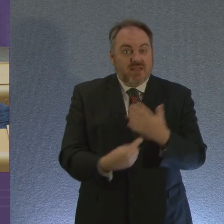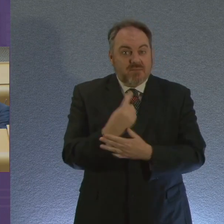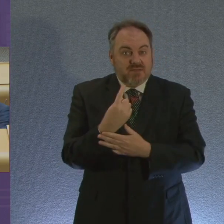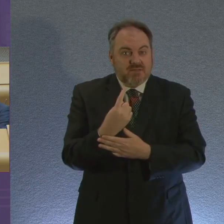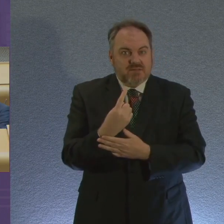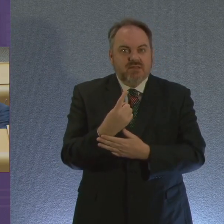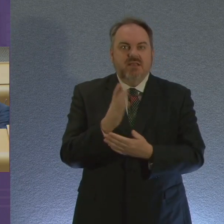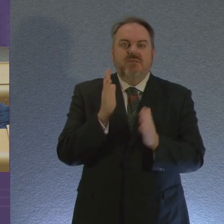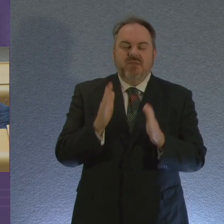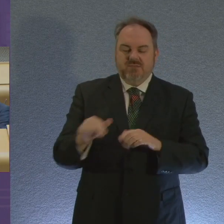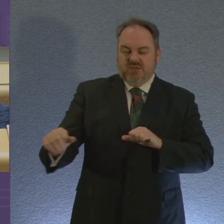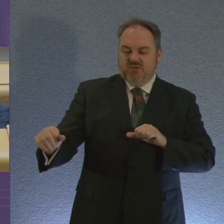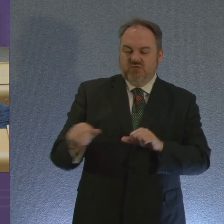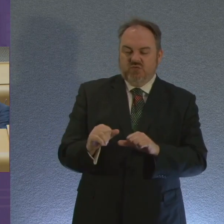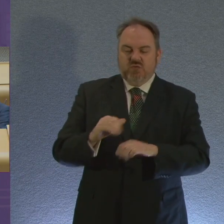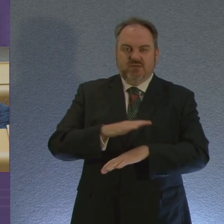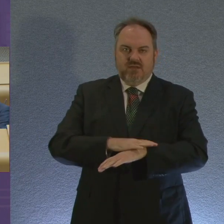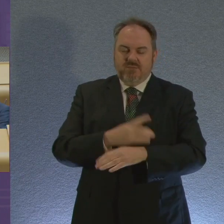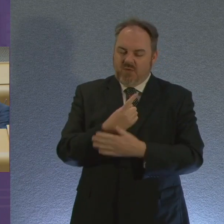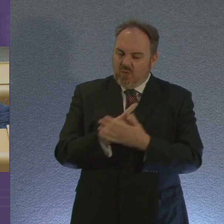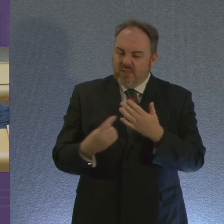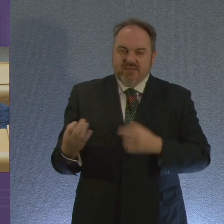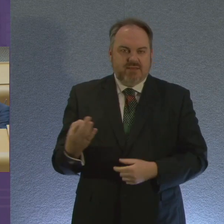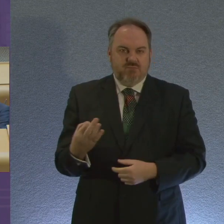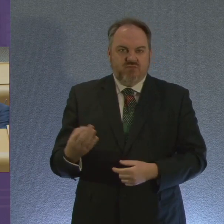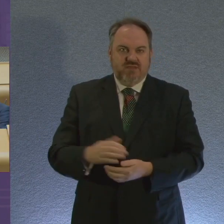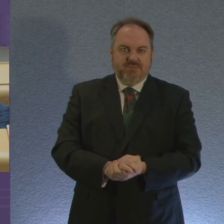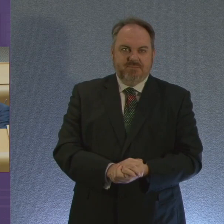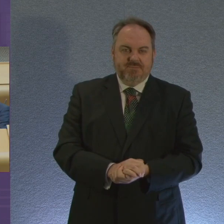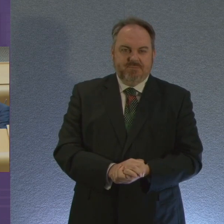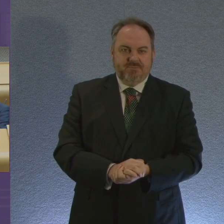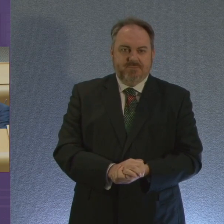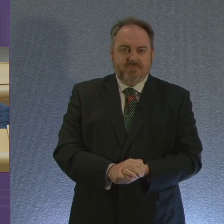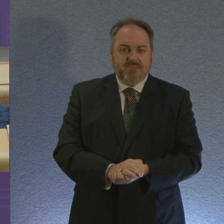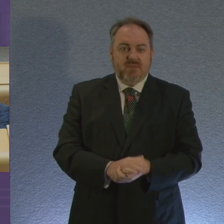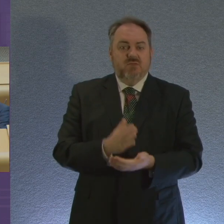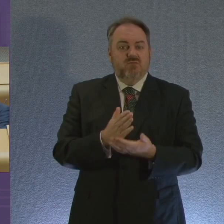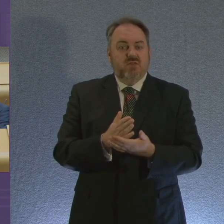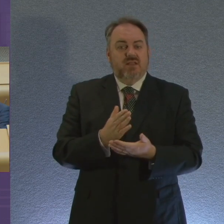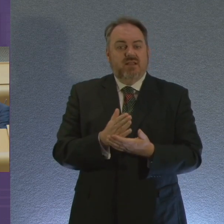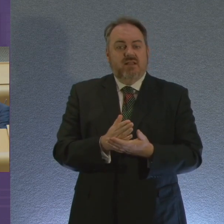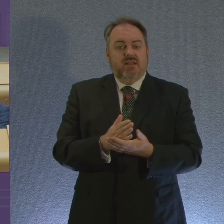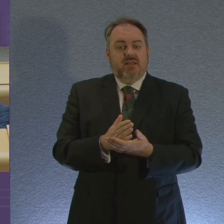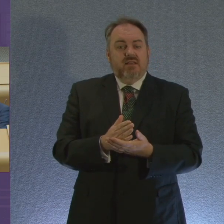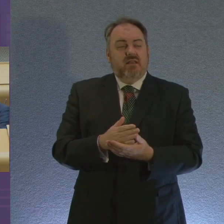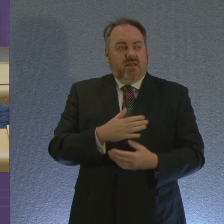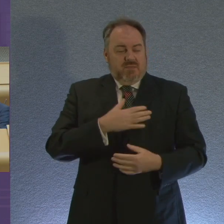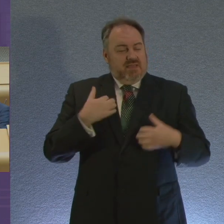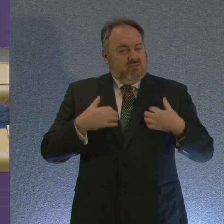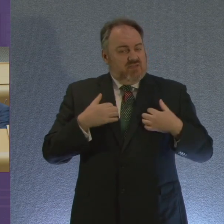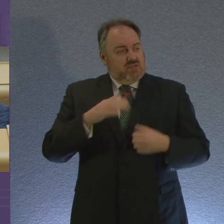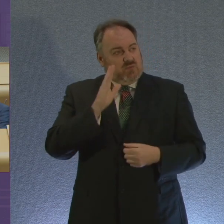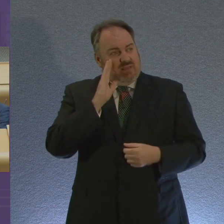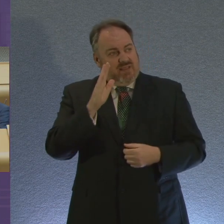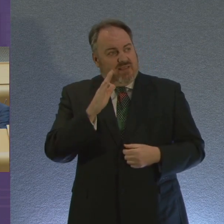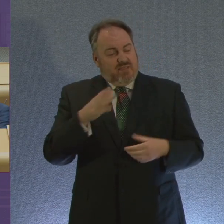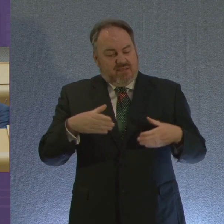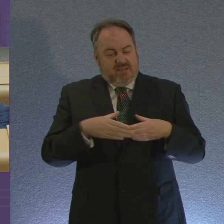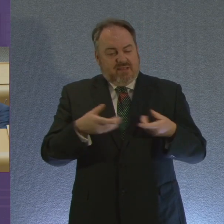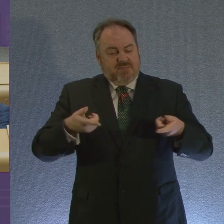the shortest time possible. It would be helpful if, in closing, the Cabinet Secretary could give the public some